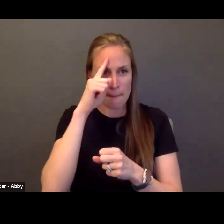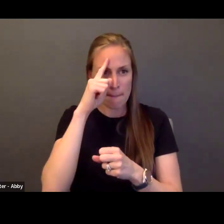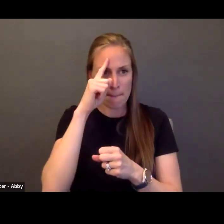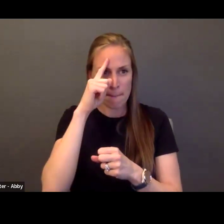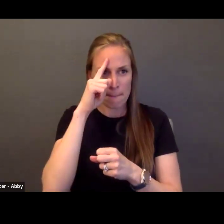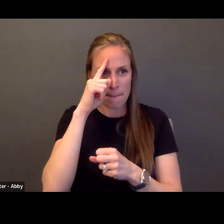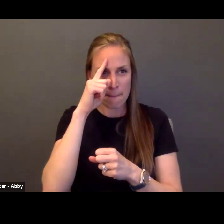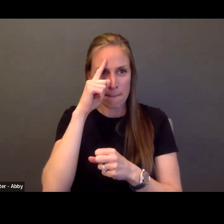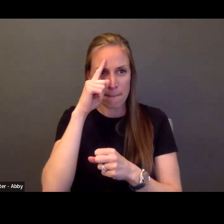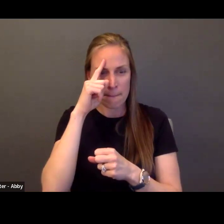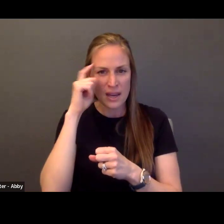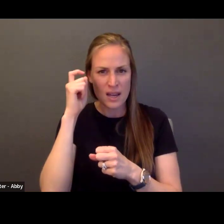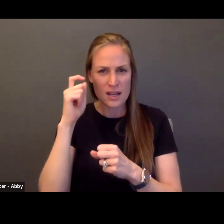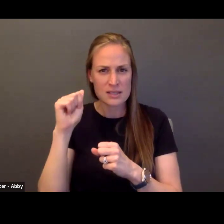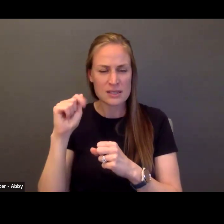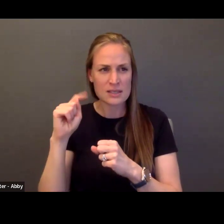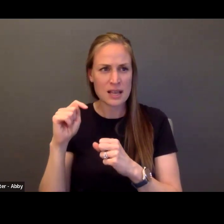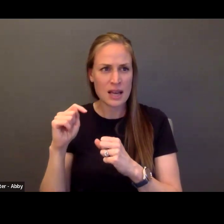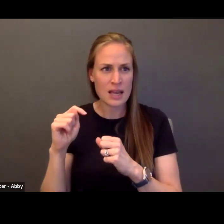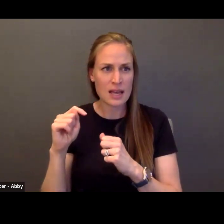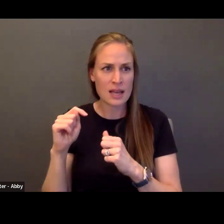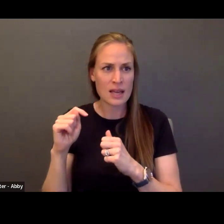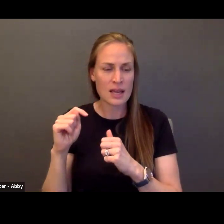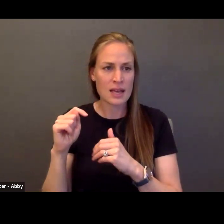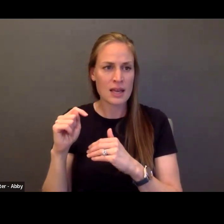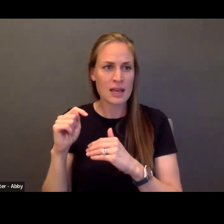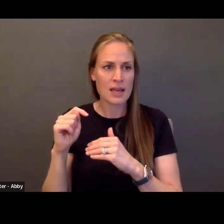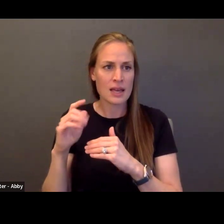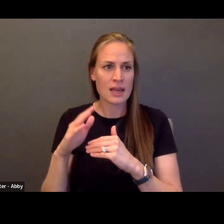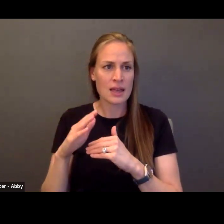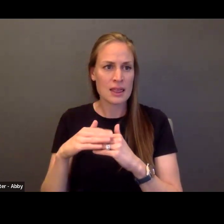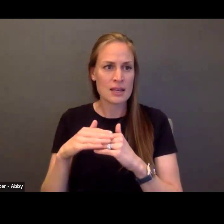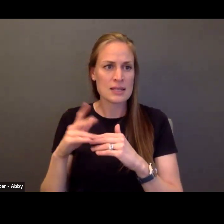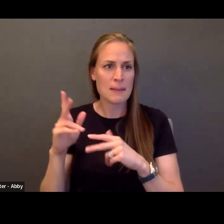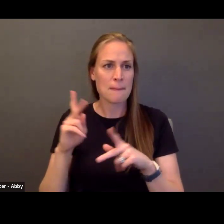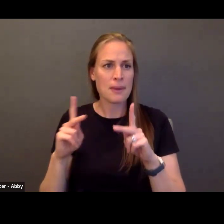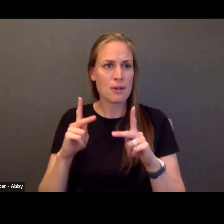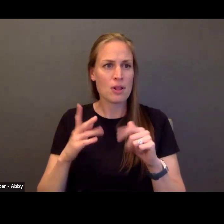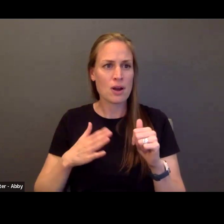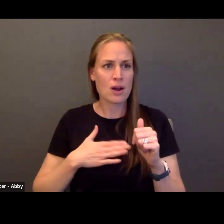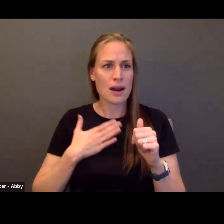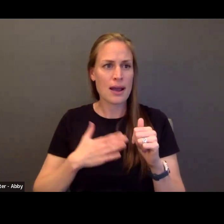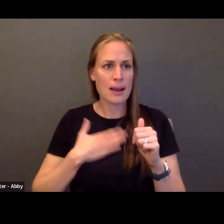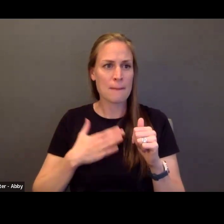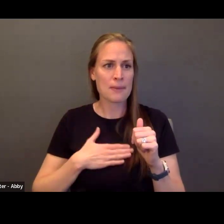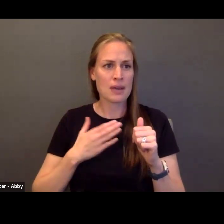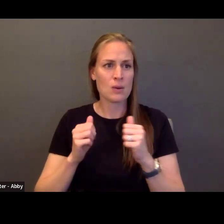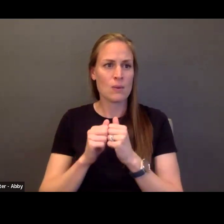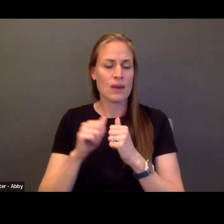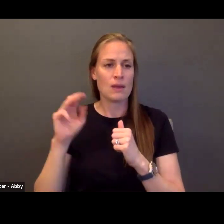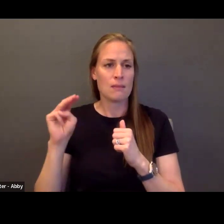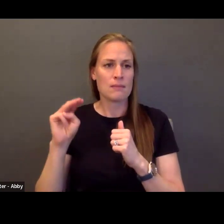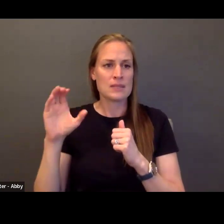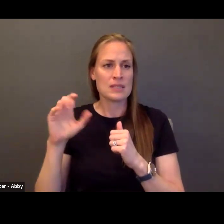sorry? 5 comments, and also that people are happy with mobile crisis teams. Also, my reading